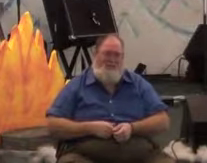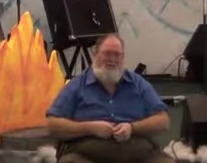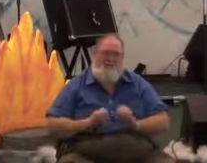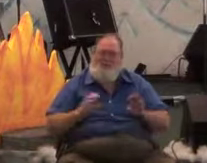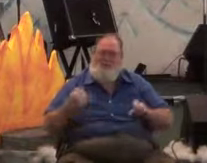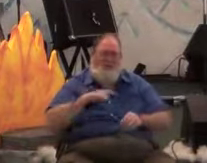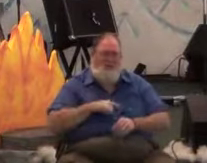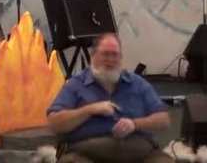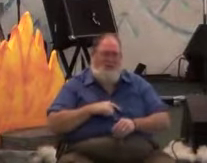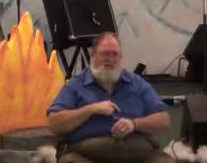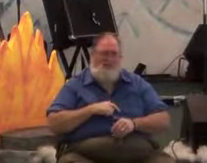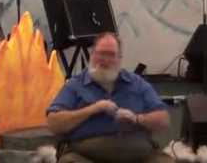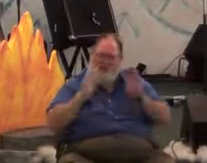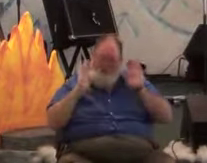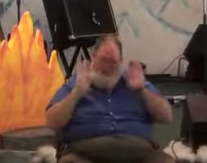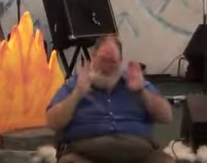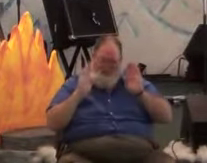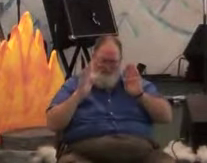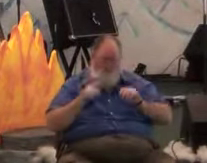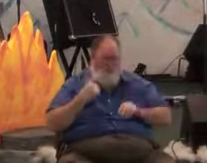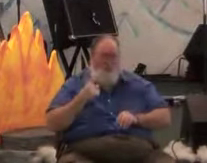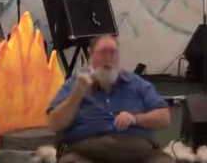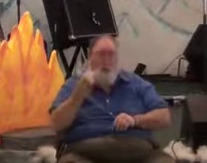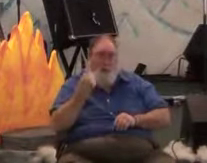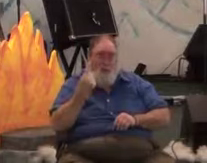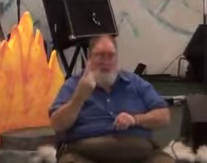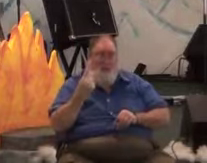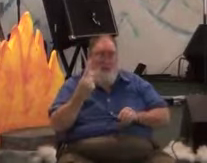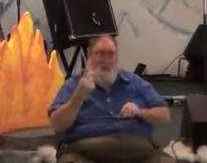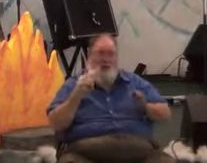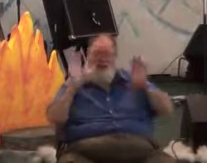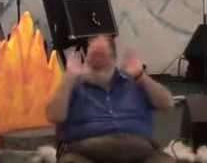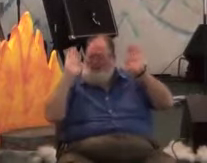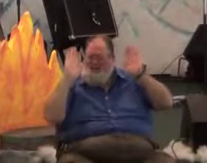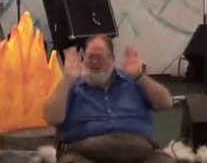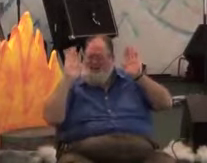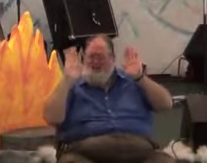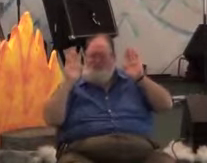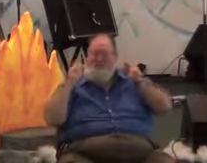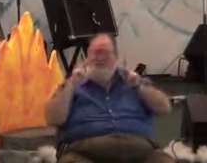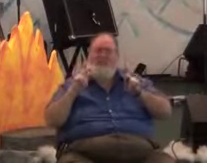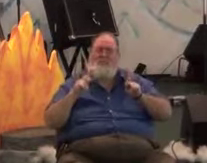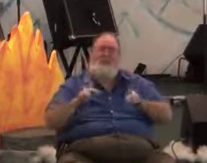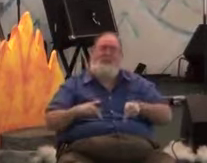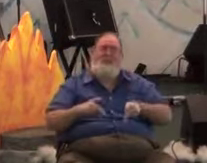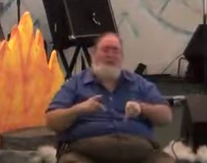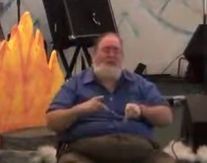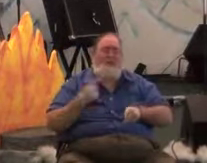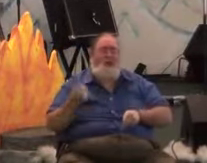of us are excellent. There's only one excellent person that's ever walked this earth, and he's sitting at the right hand of